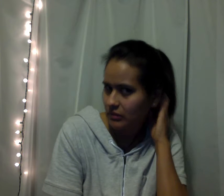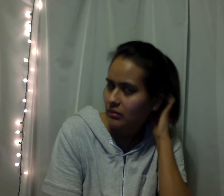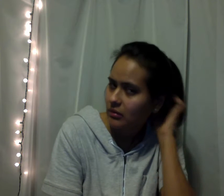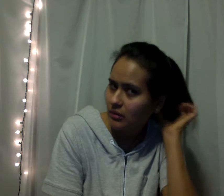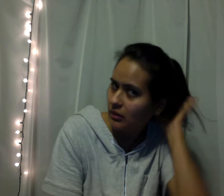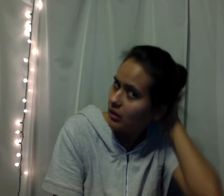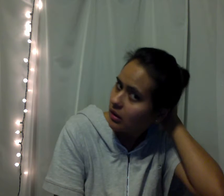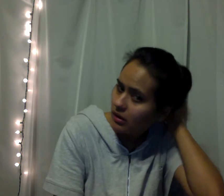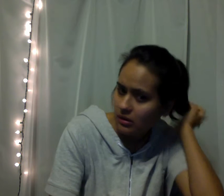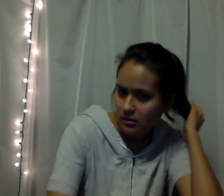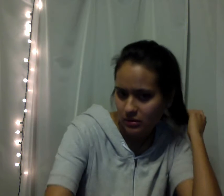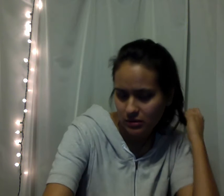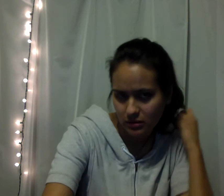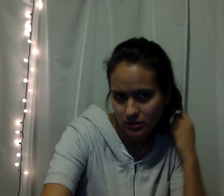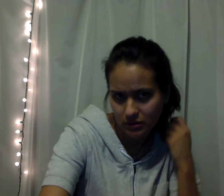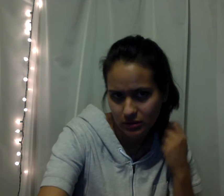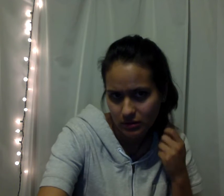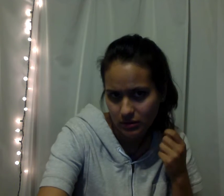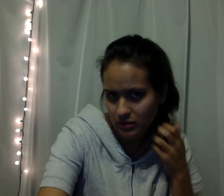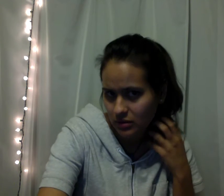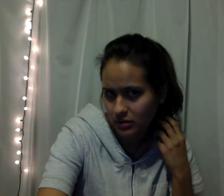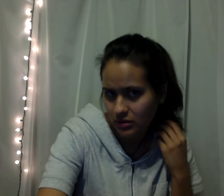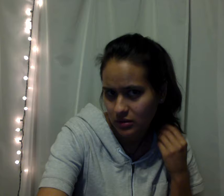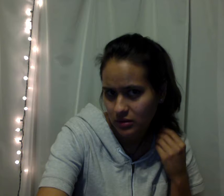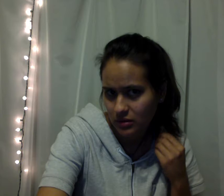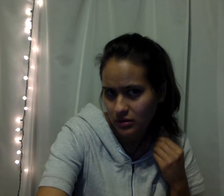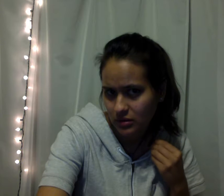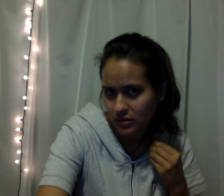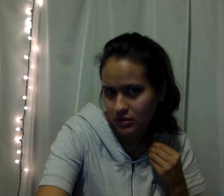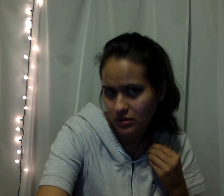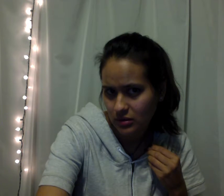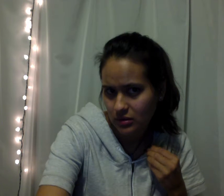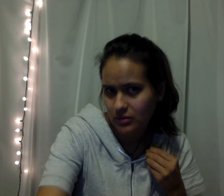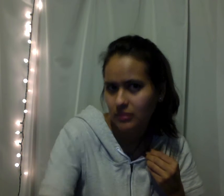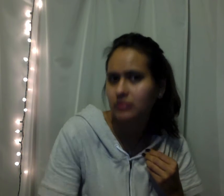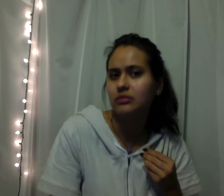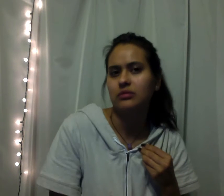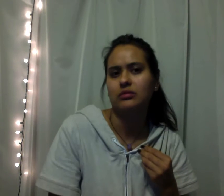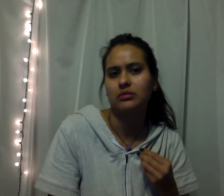the most important thing you need to know about evaporation is it's a cooling process.